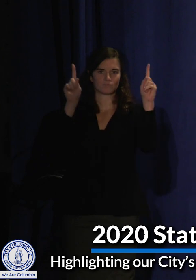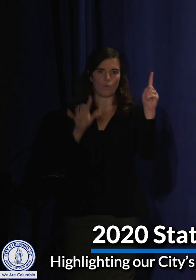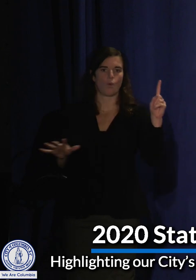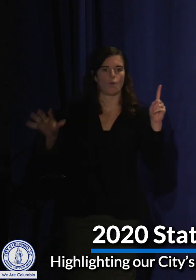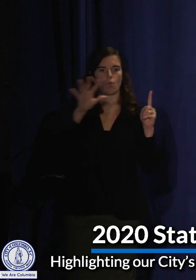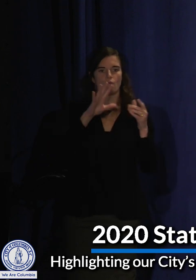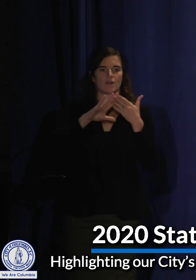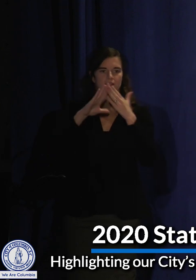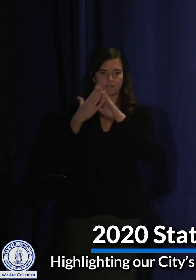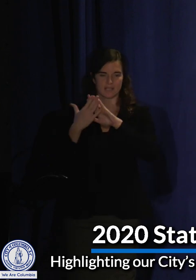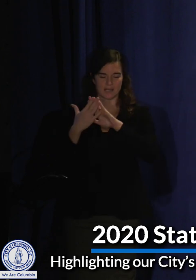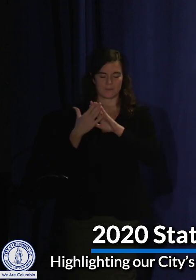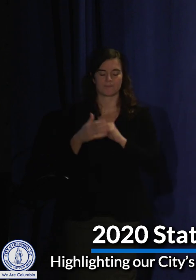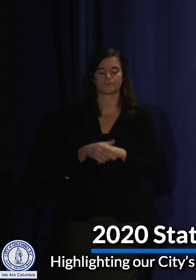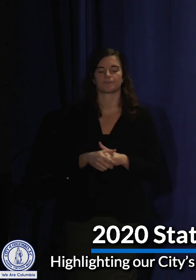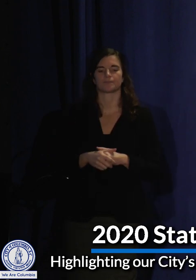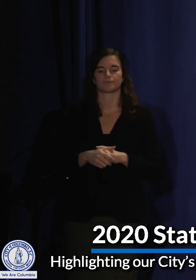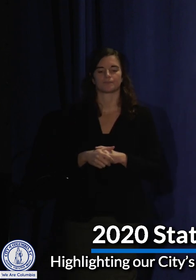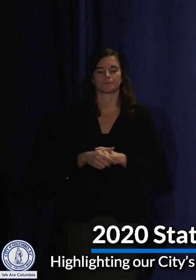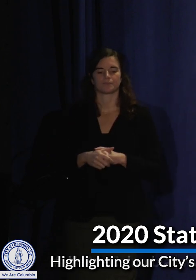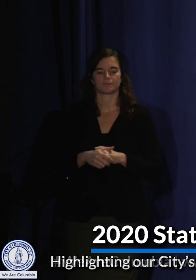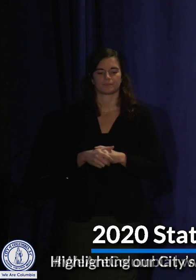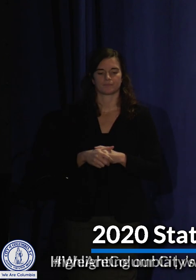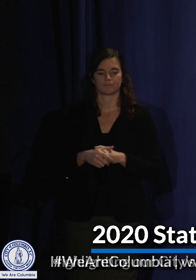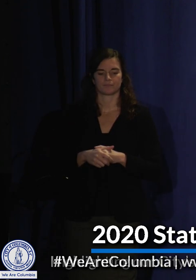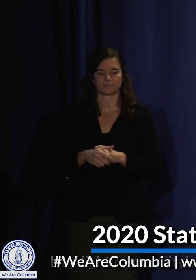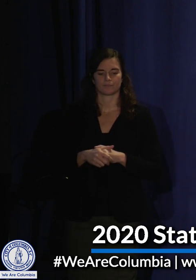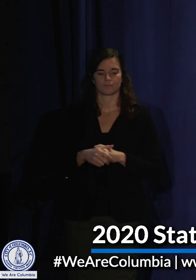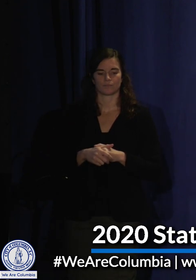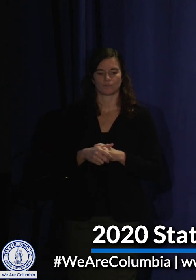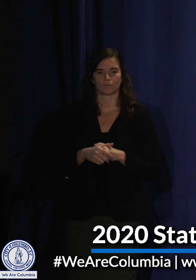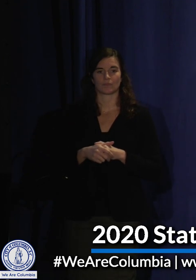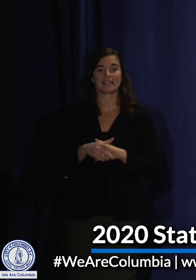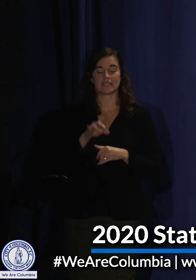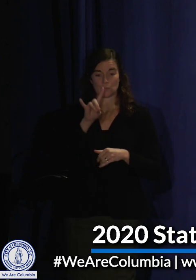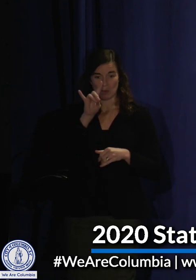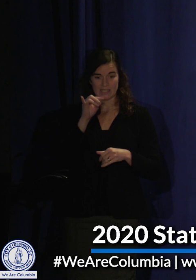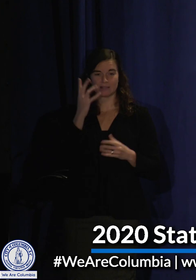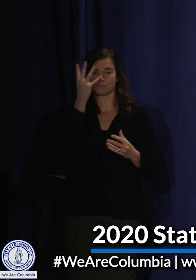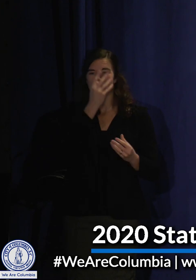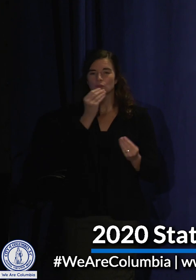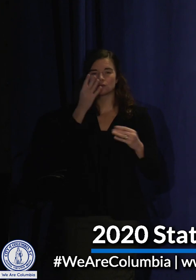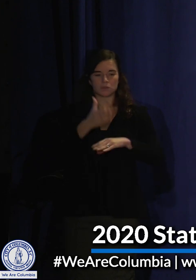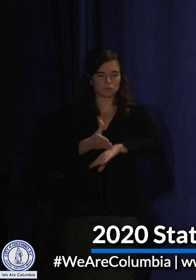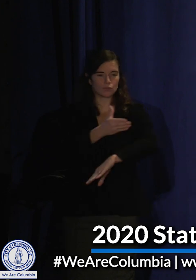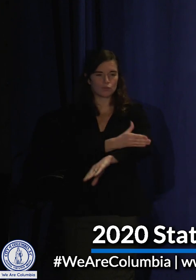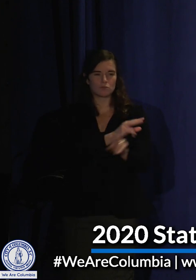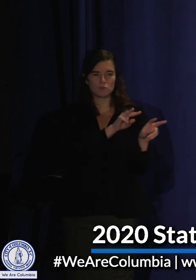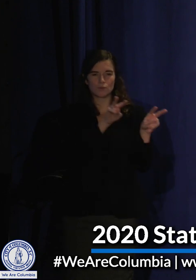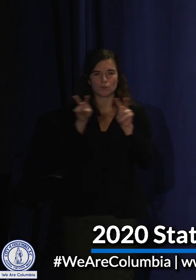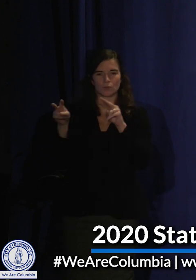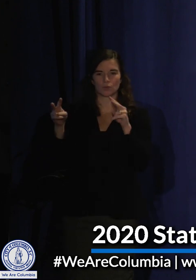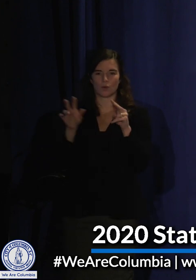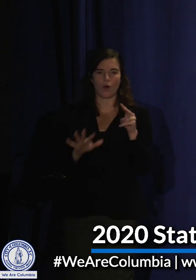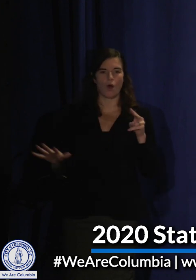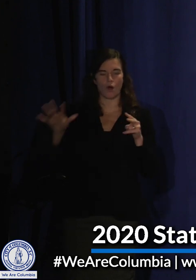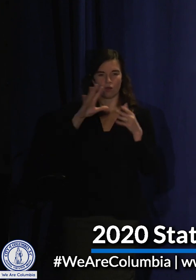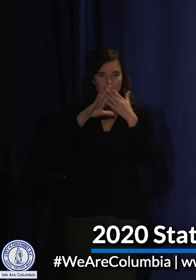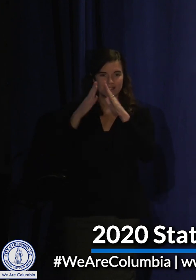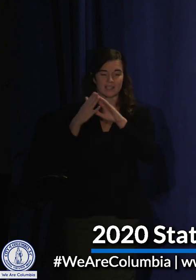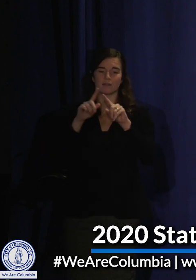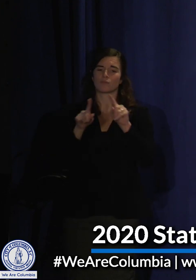city. But perhaps even more exciting than the aesthetic improvements that we see across our great city is the